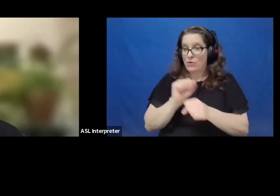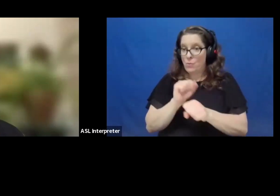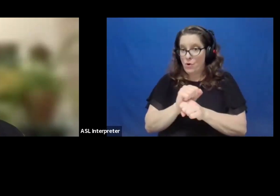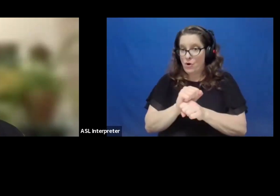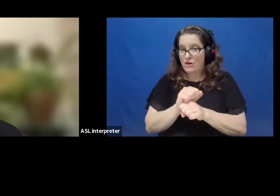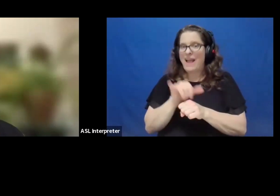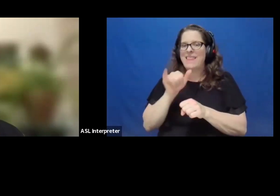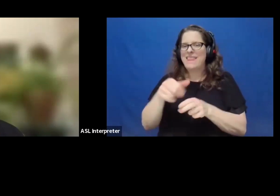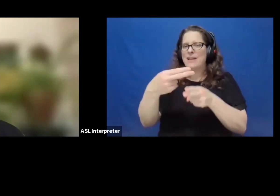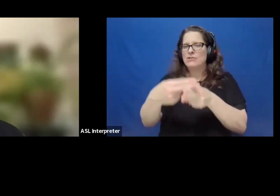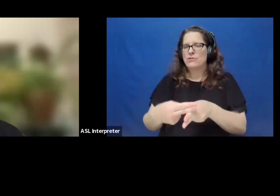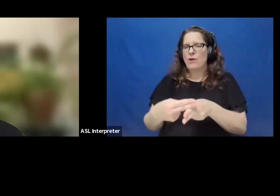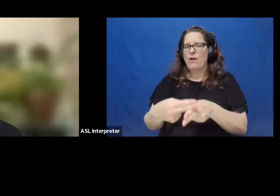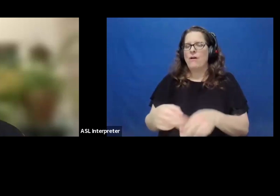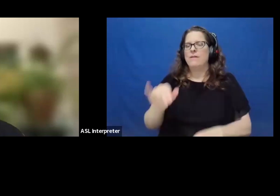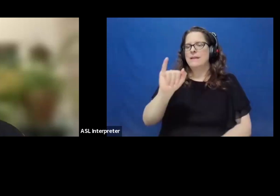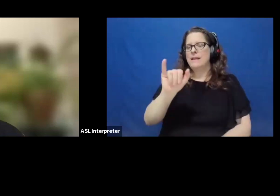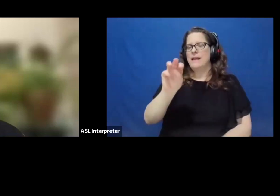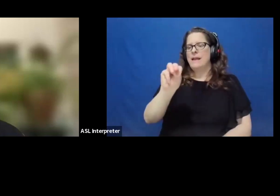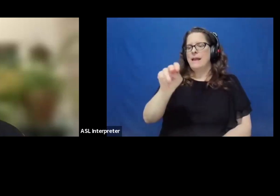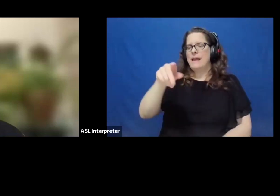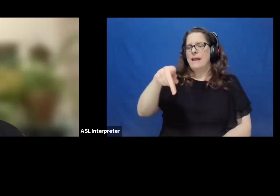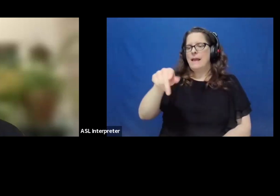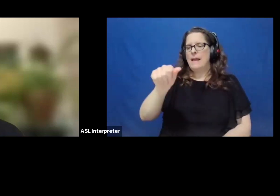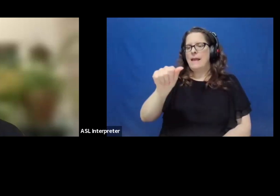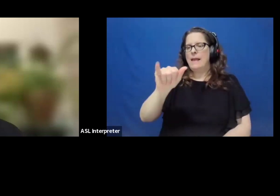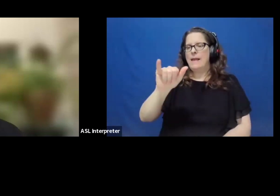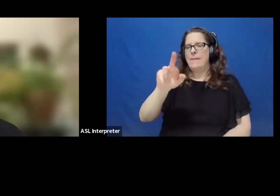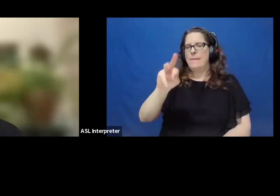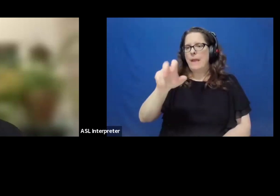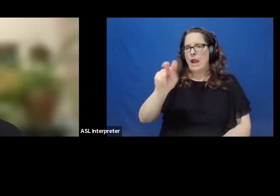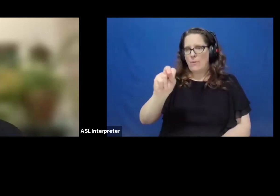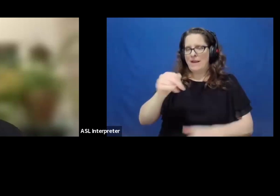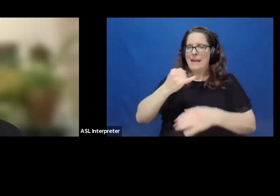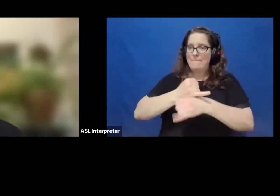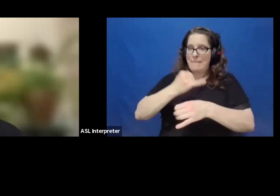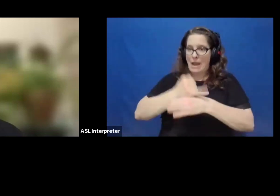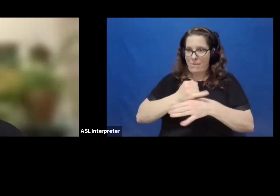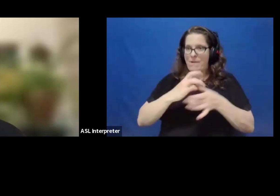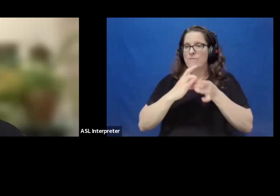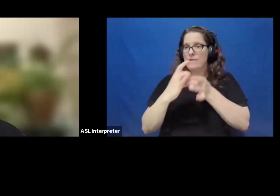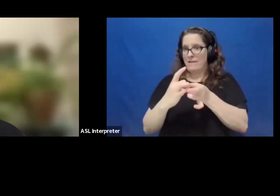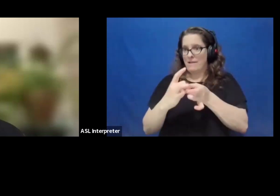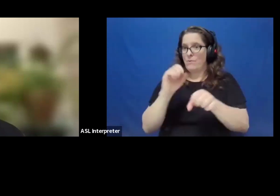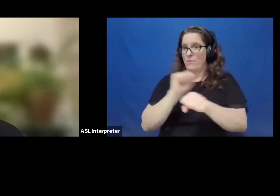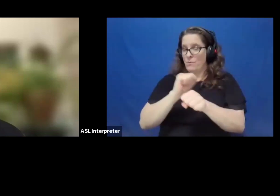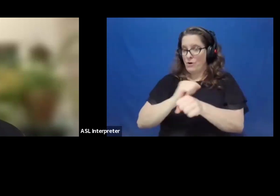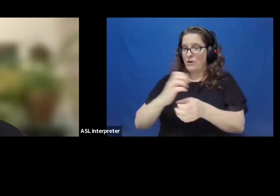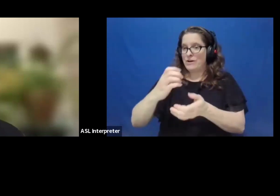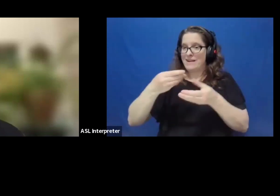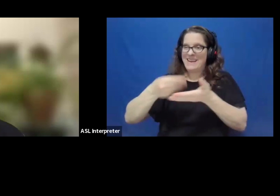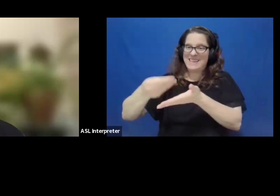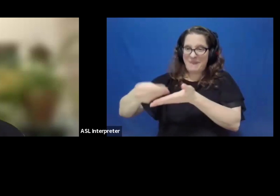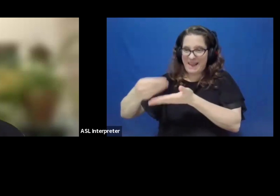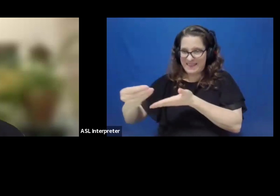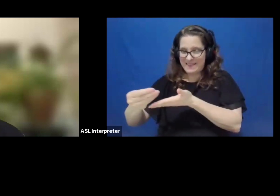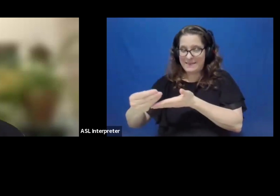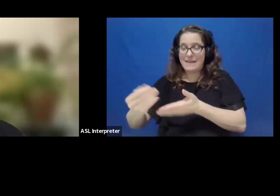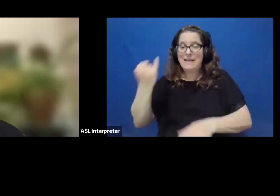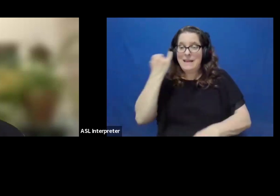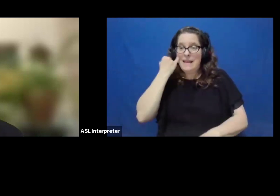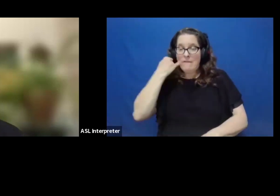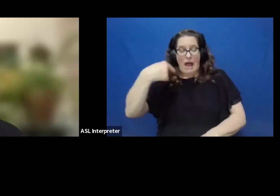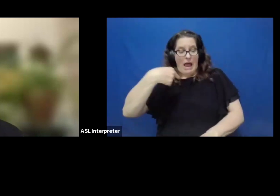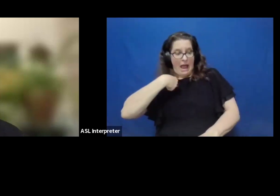called impairment-related work expenses. If a person is paying for those disability-related